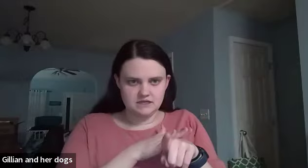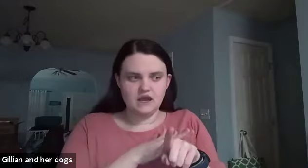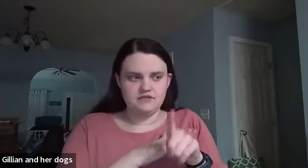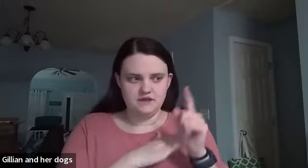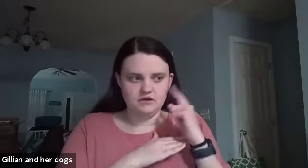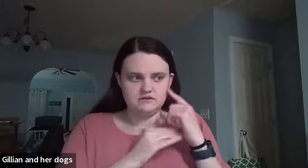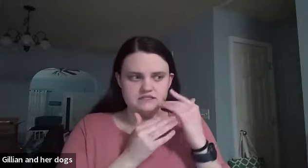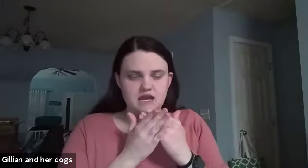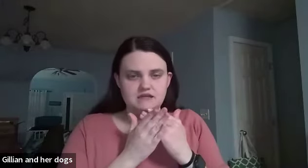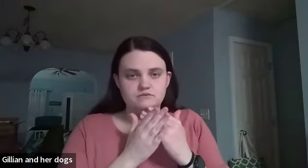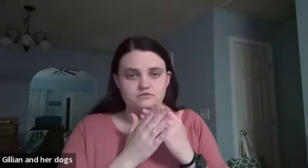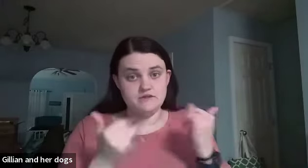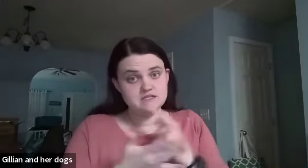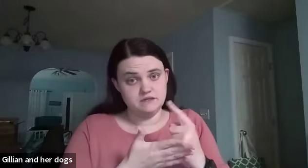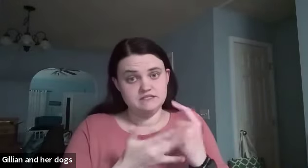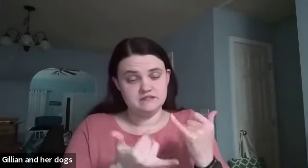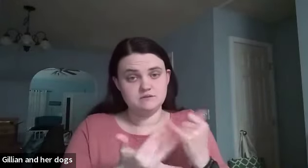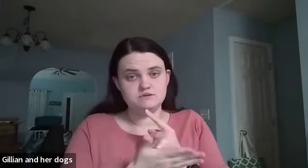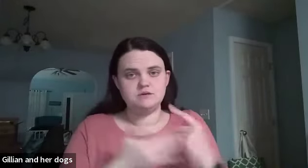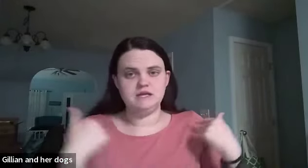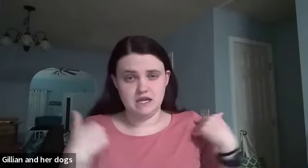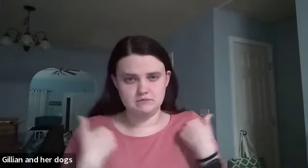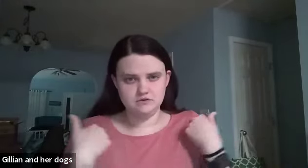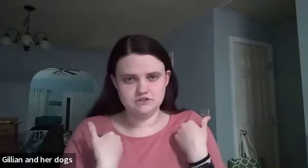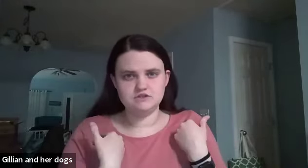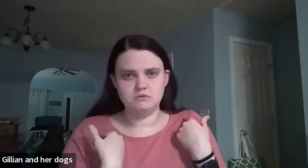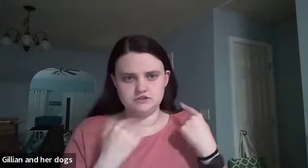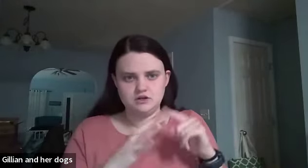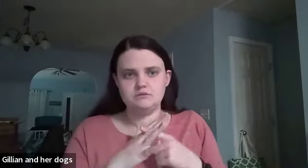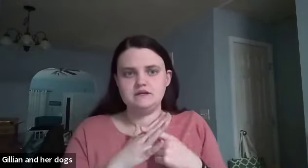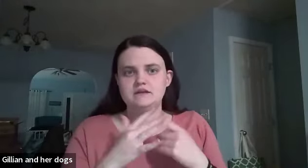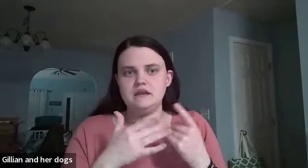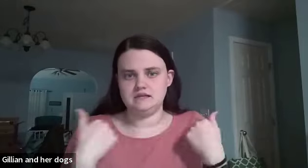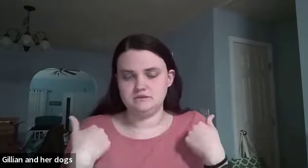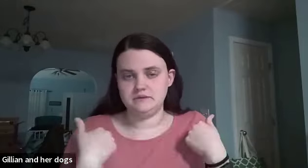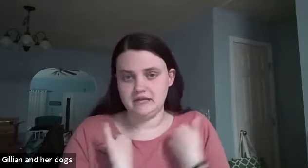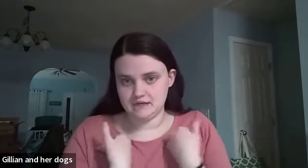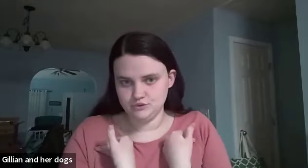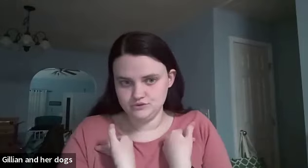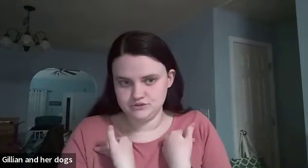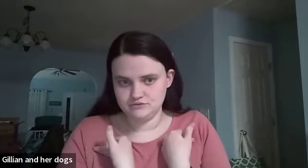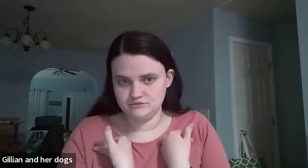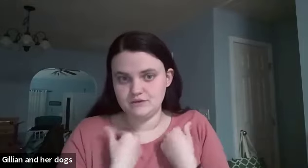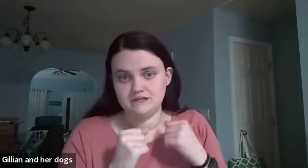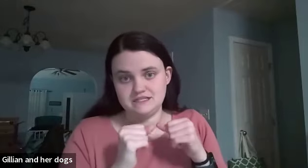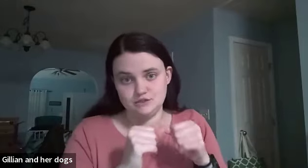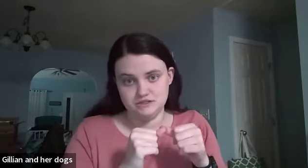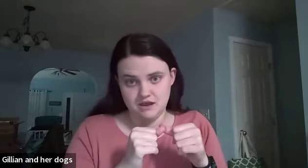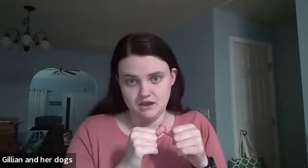week, I think our list had it for this week. So this week was going to be animals. So we'll start with next week being animals and we'll continue with that.